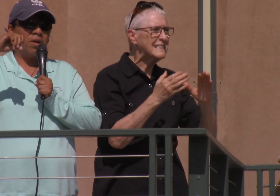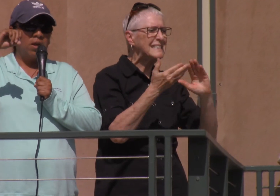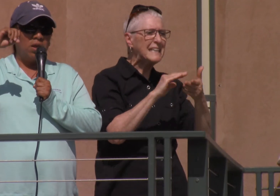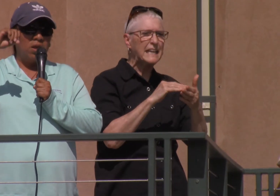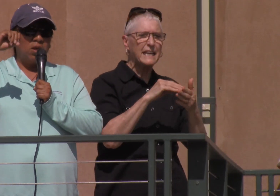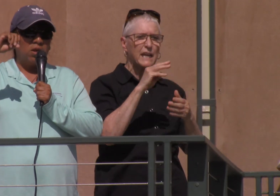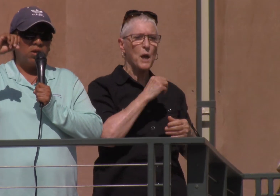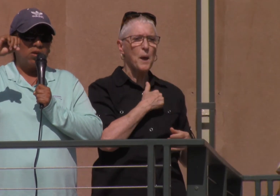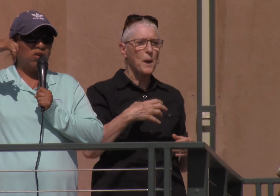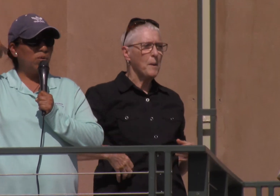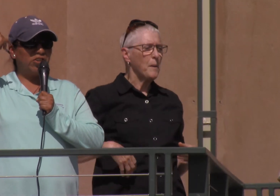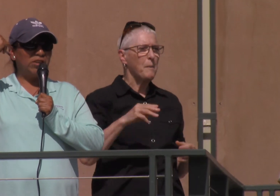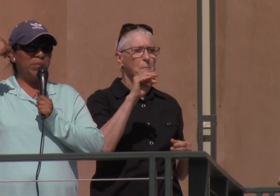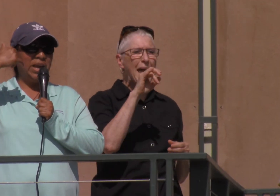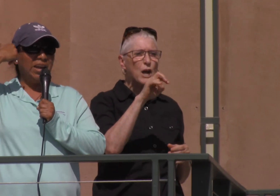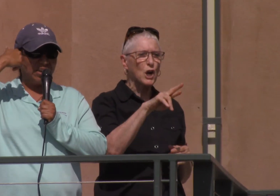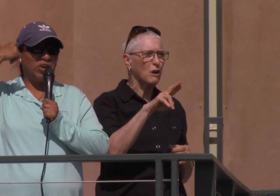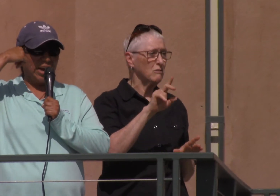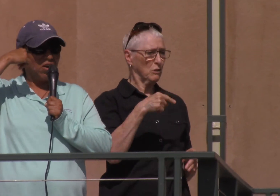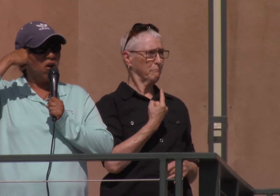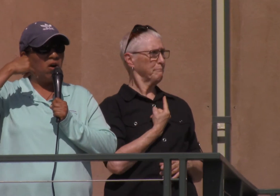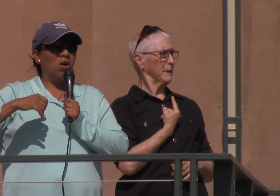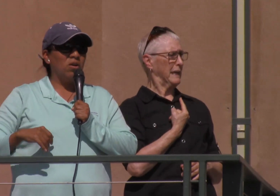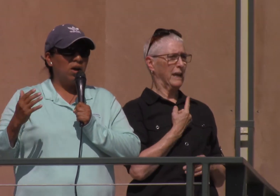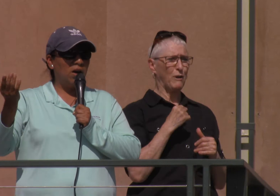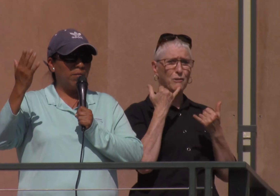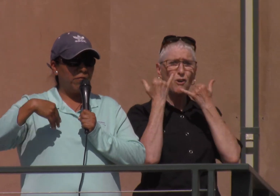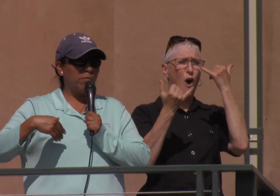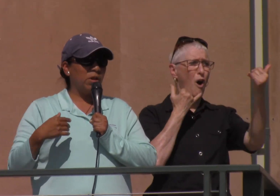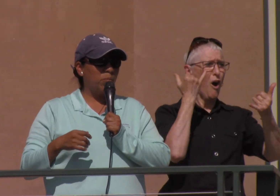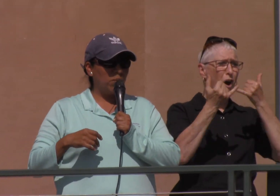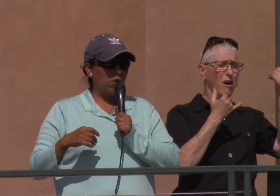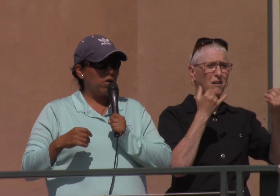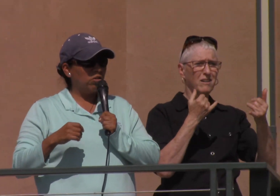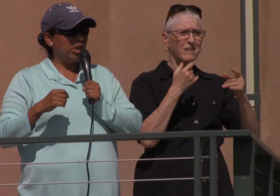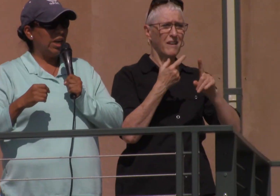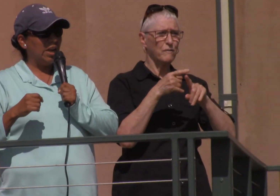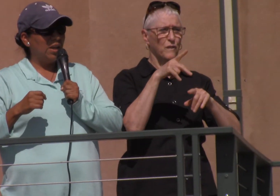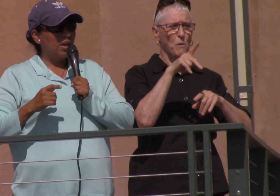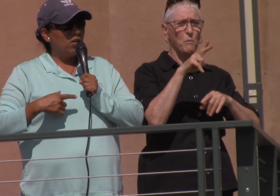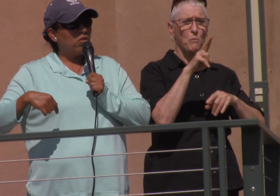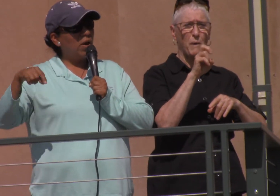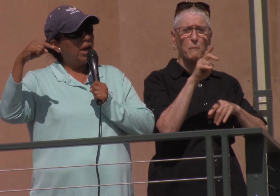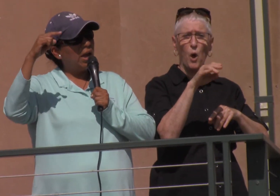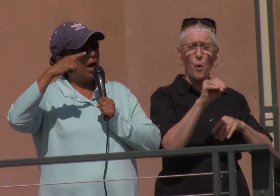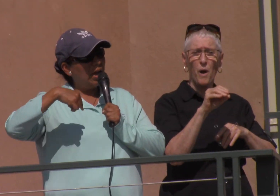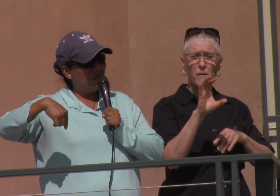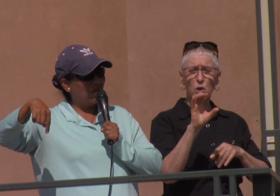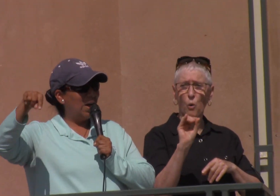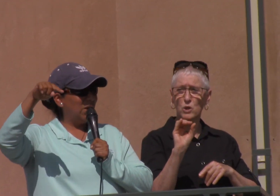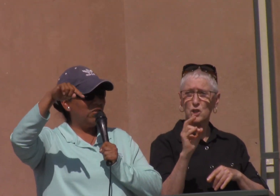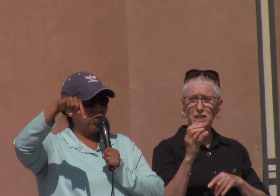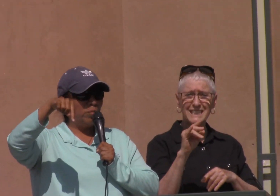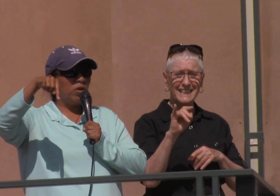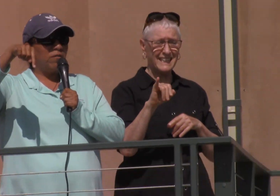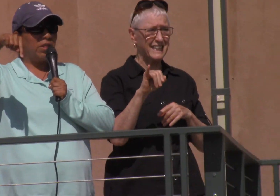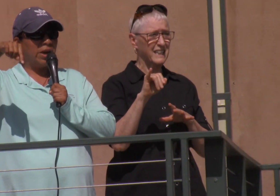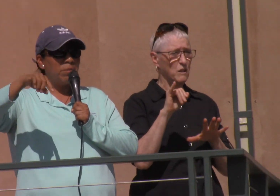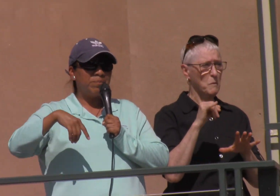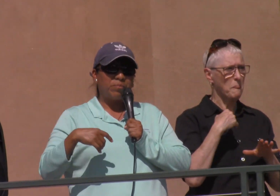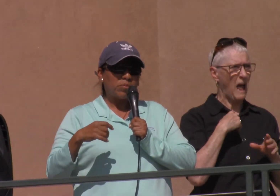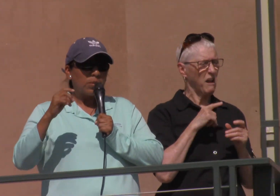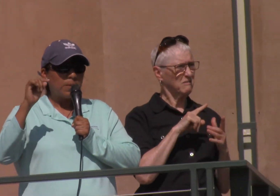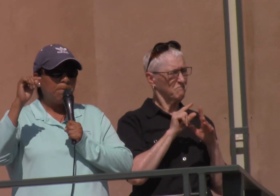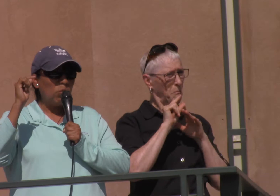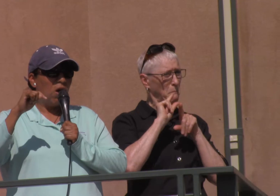mayor. So it was just me trying to call from the Pueblo of Cochiti. I zoomed over